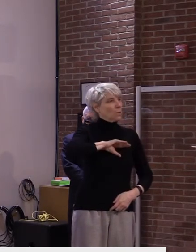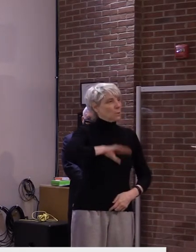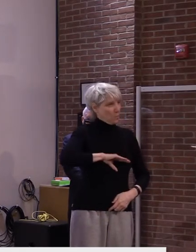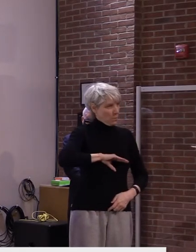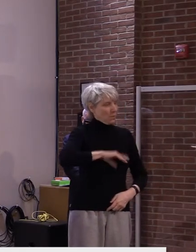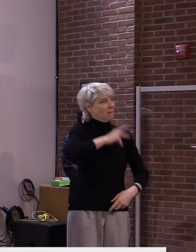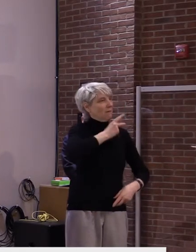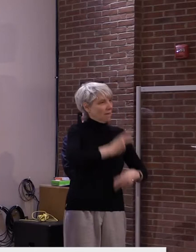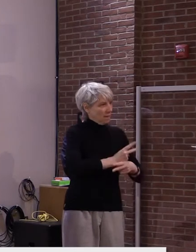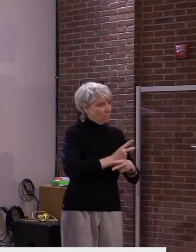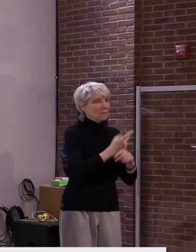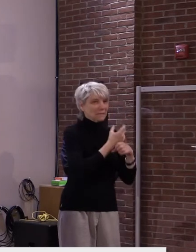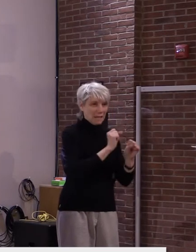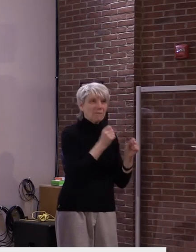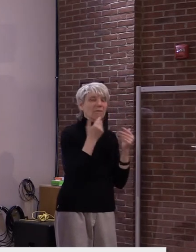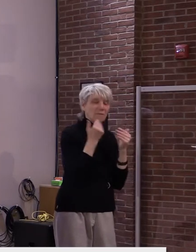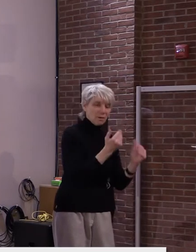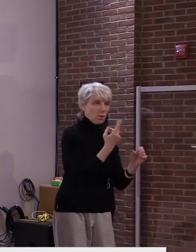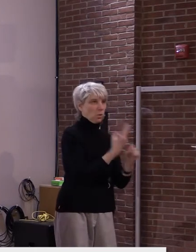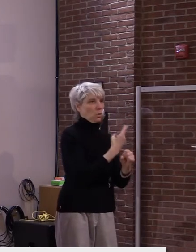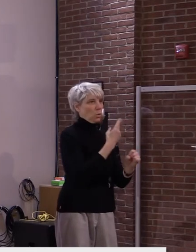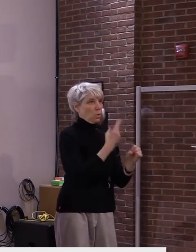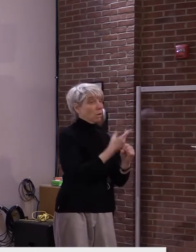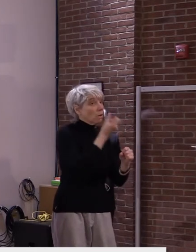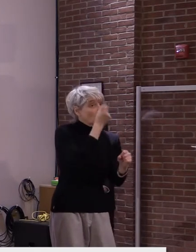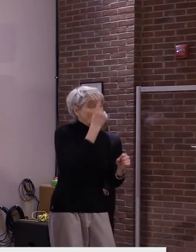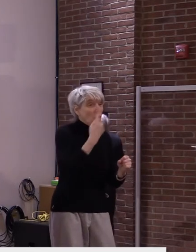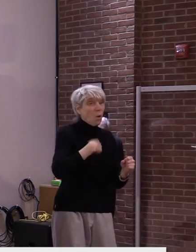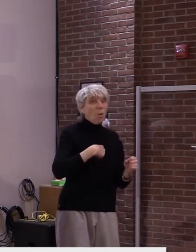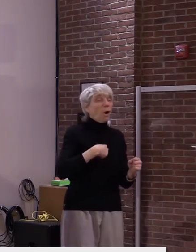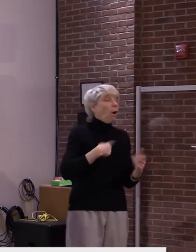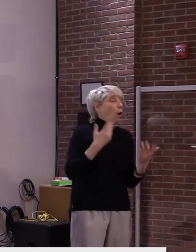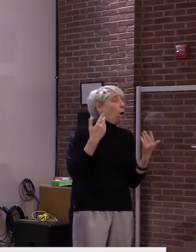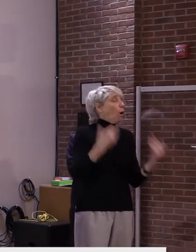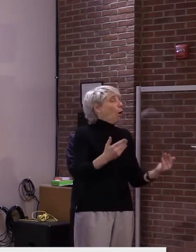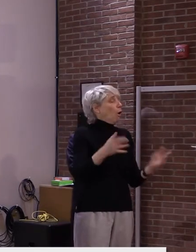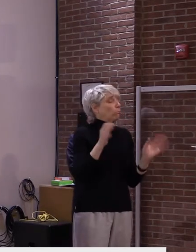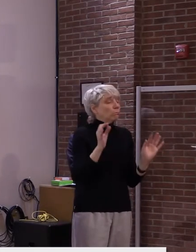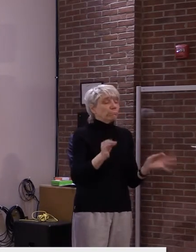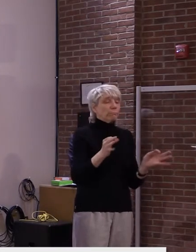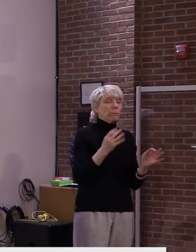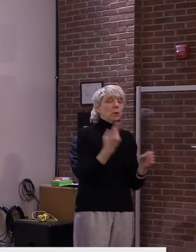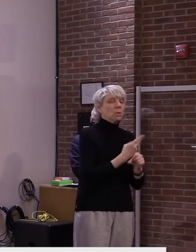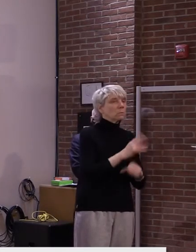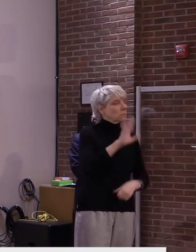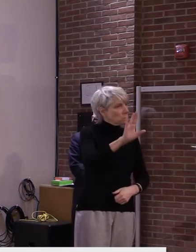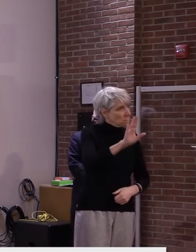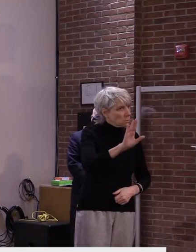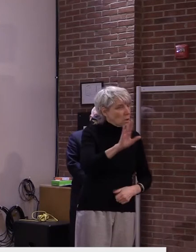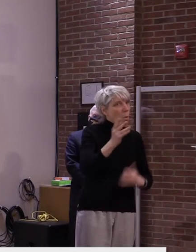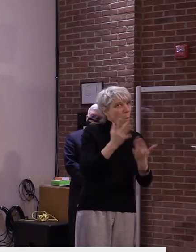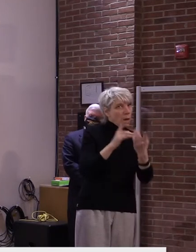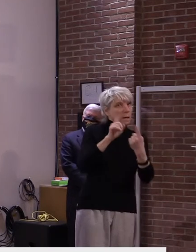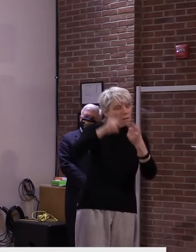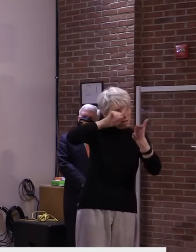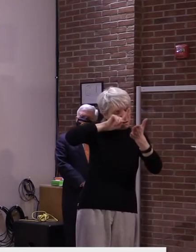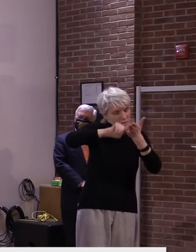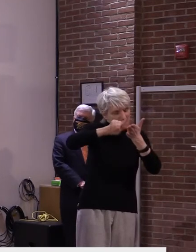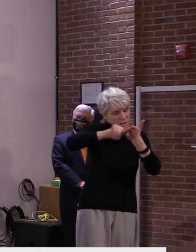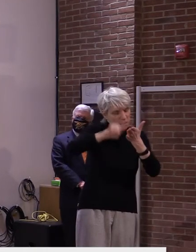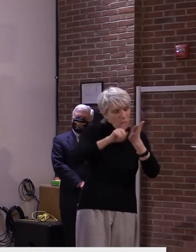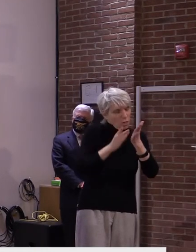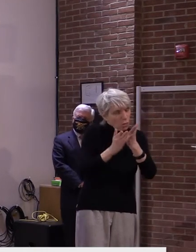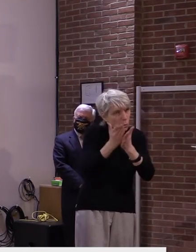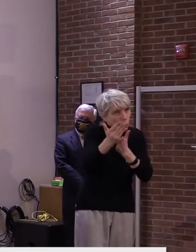based on a deeper review of all of the facts. We want the public to know that they can have confidence in the